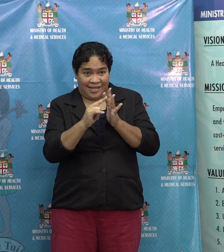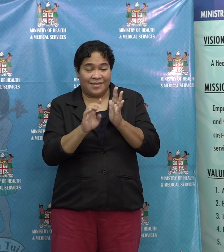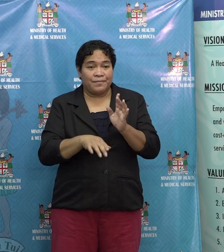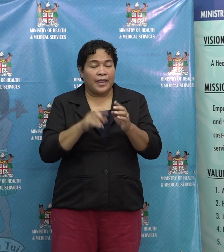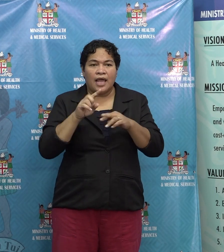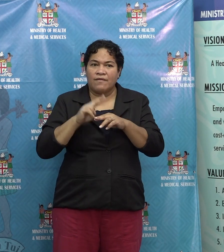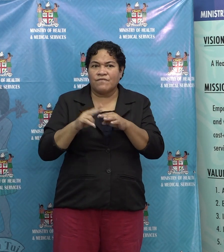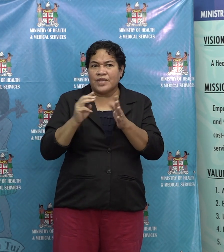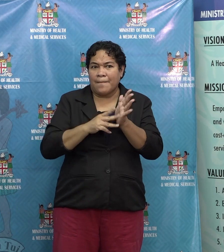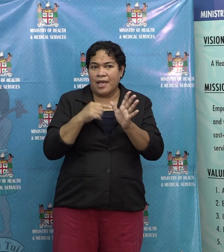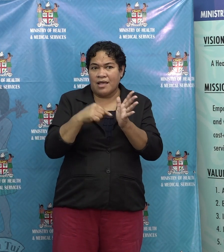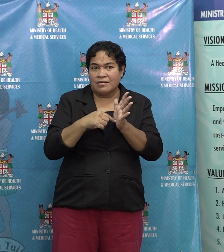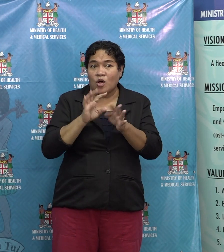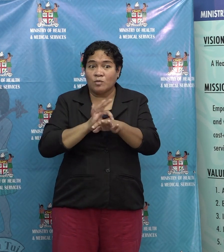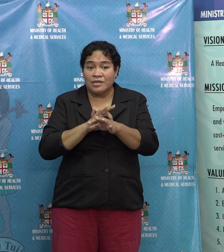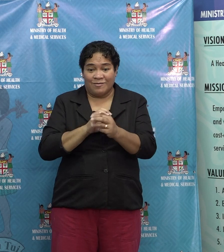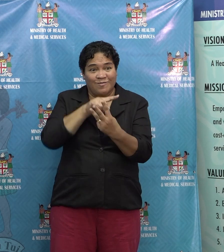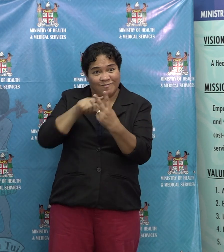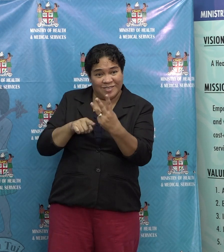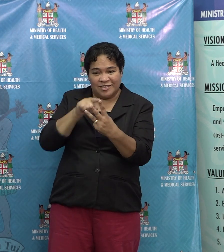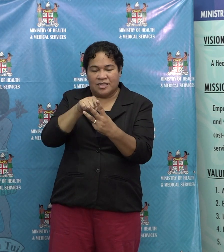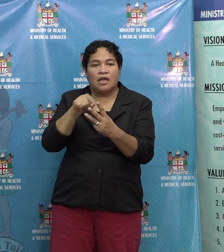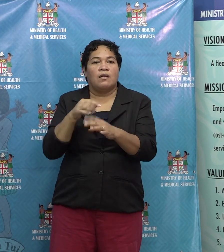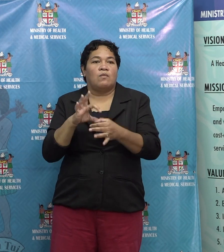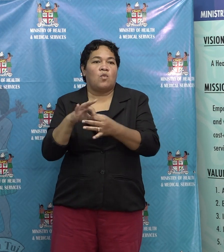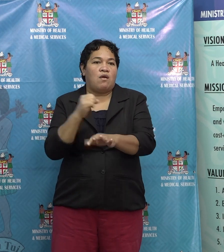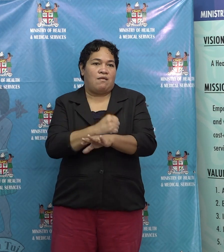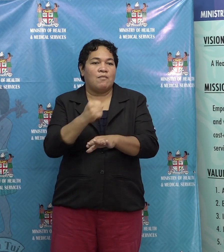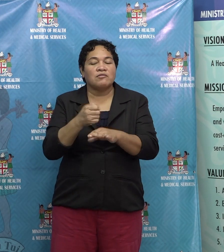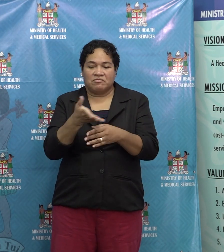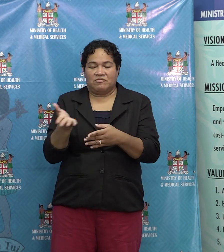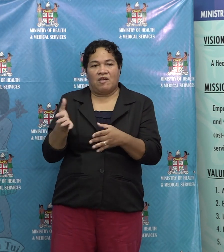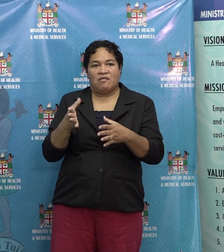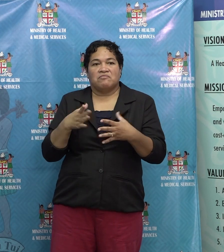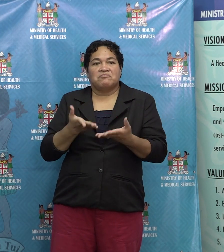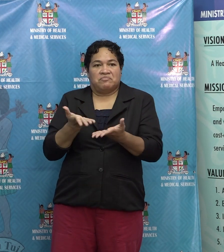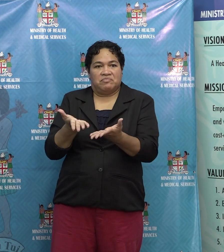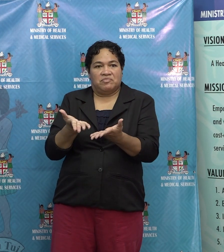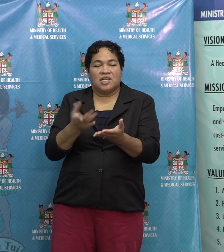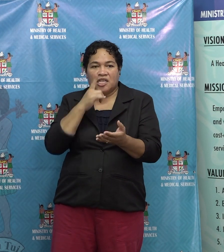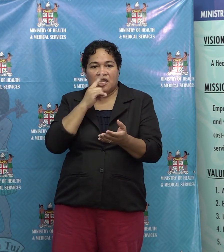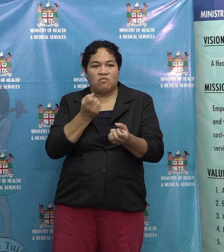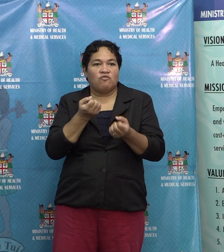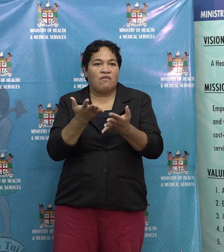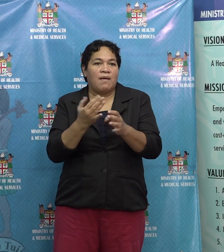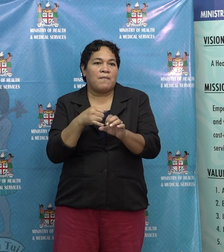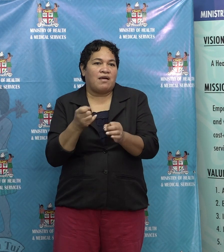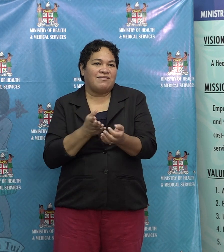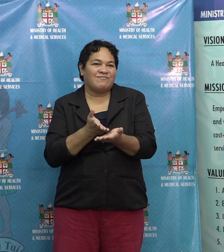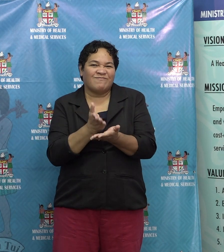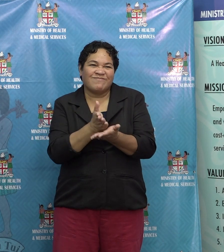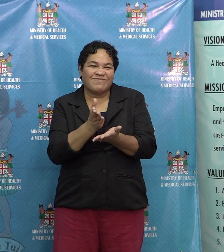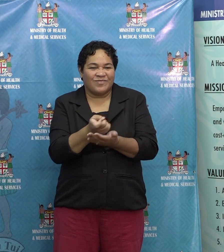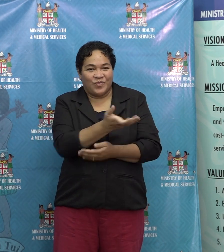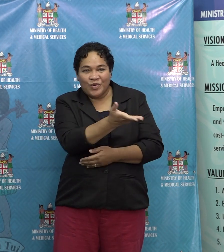hospital are the government-run facilities that are available and operational to provide medical care